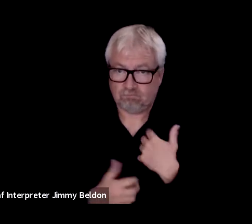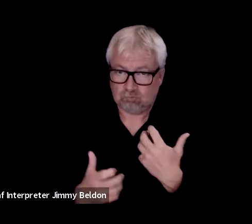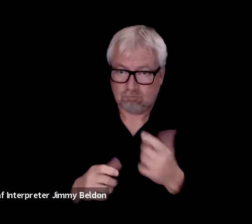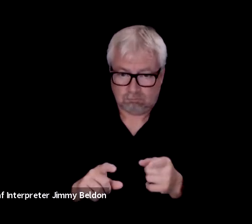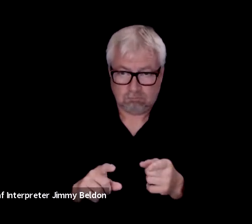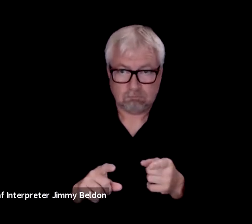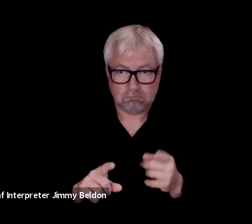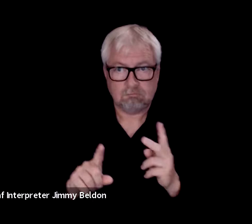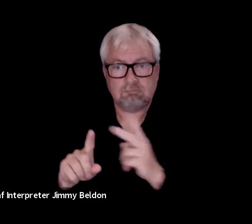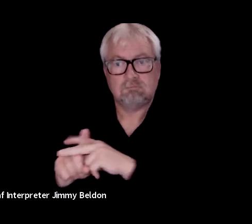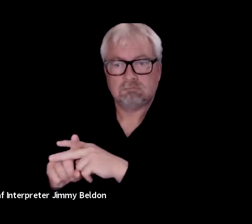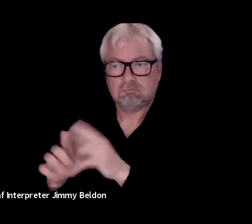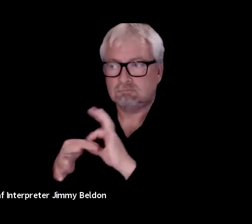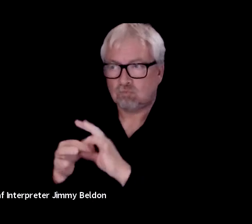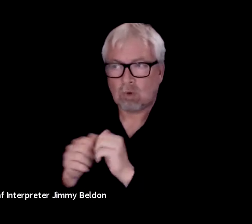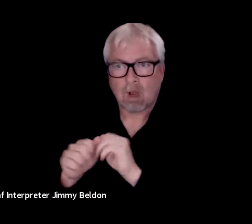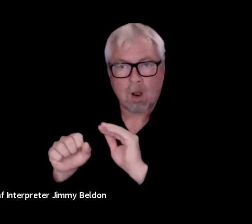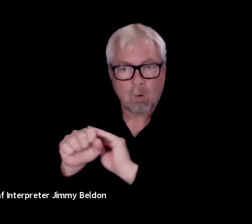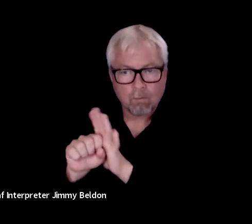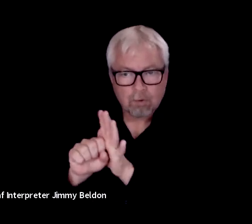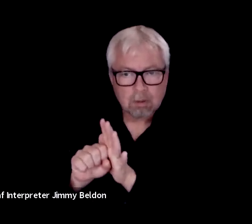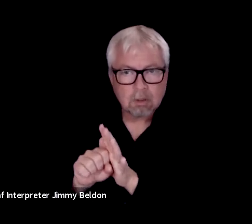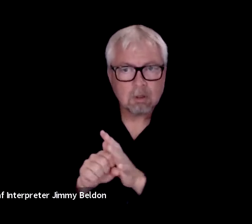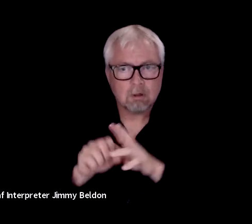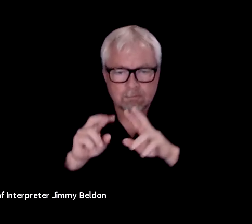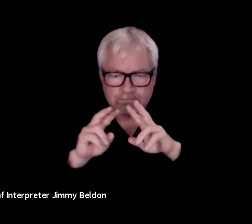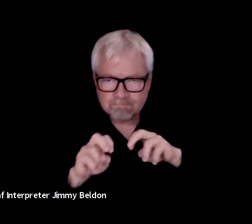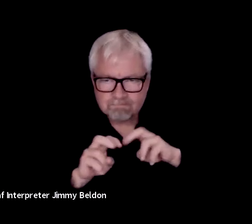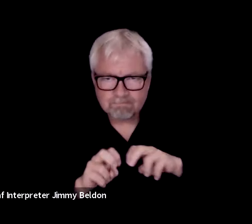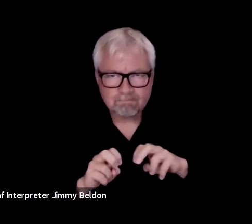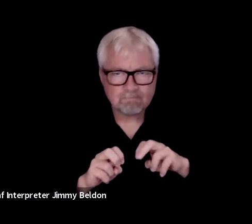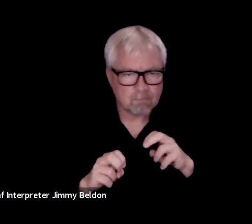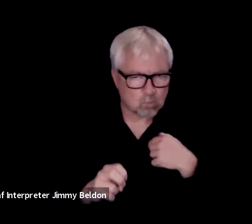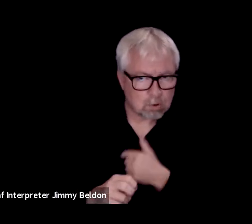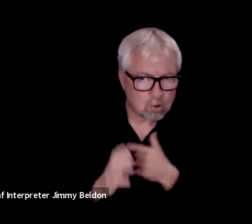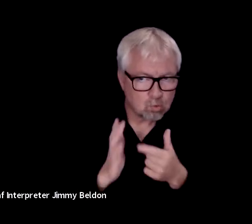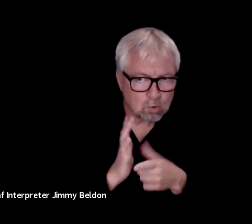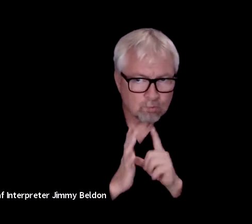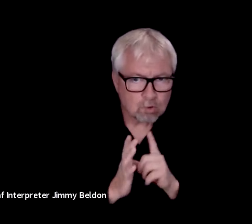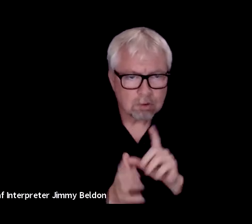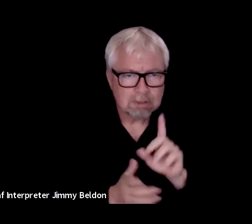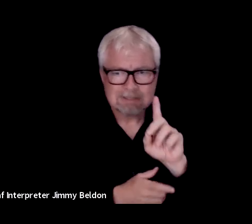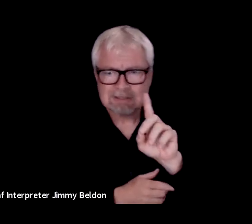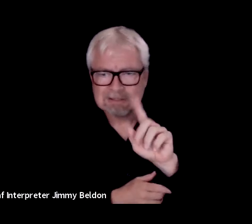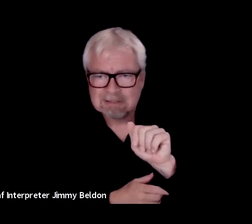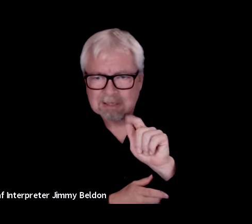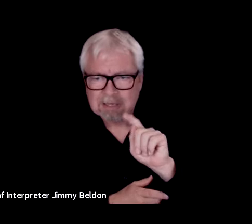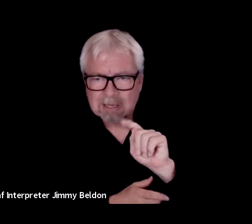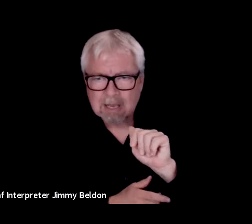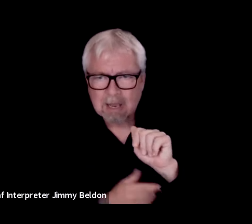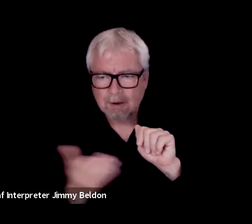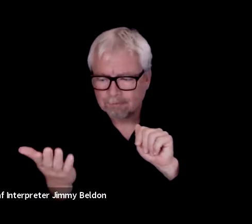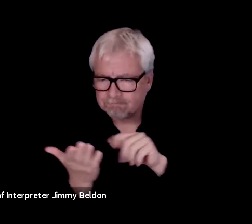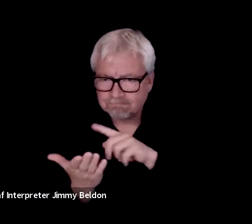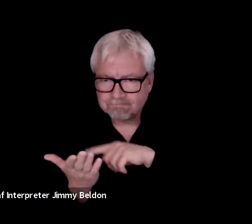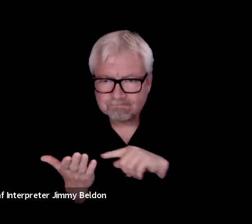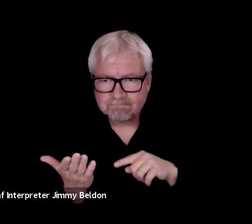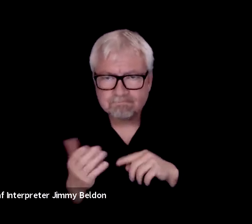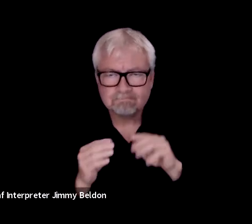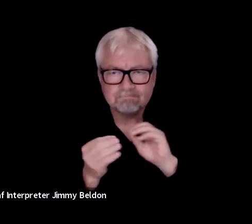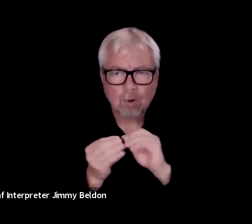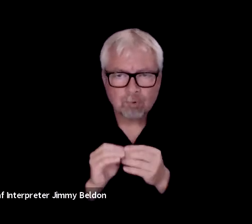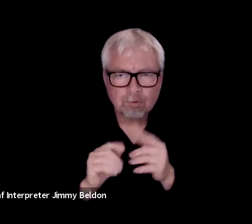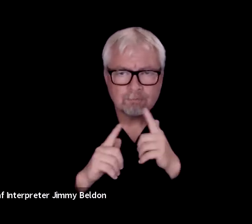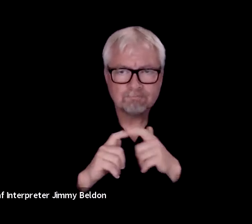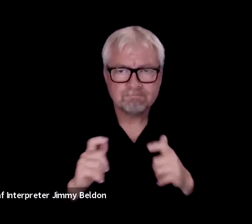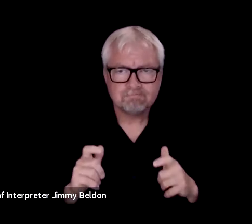updates based on those reviews. But the larger data review projects have been delayed due to just the immense volume